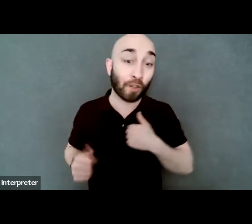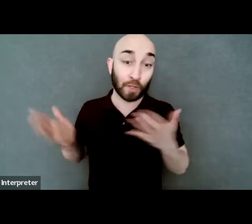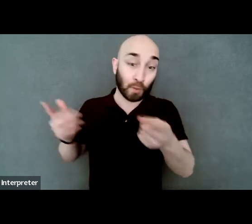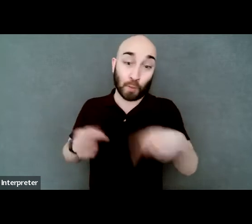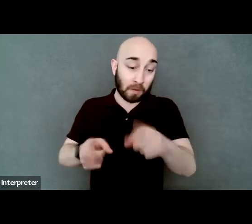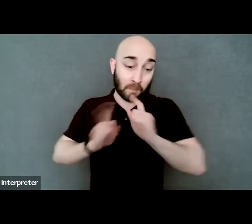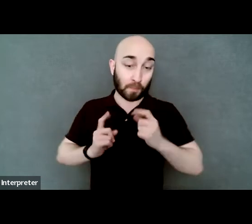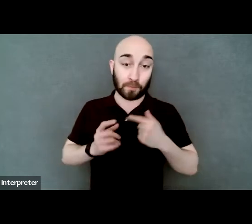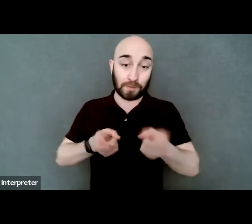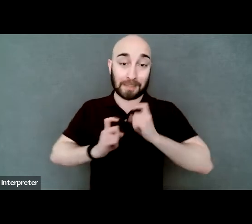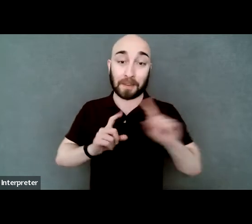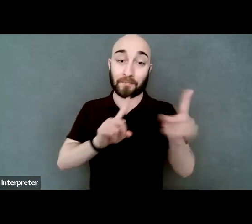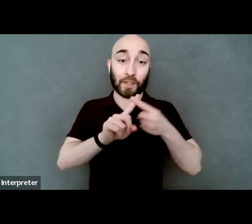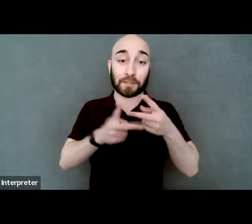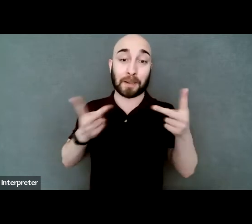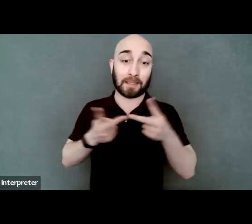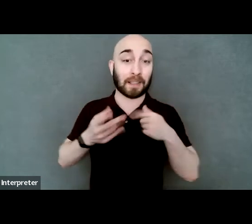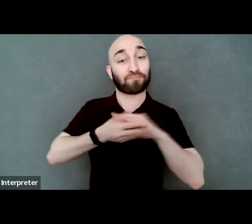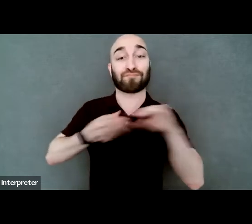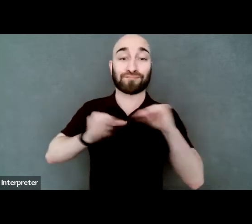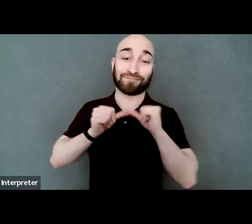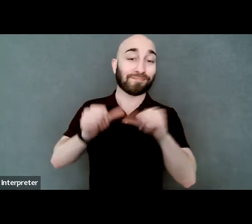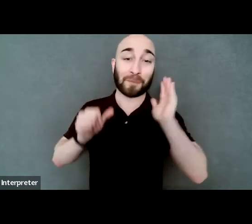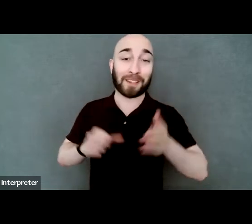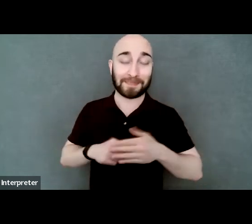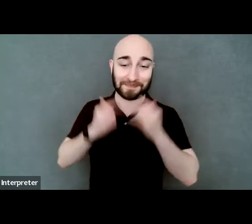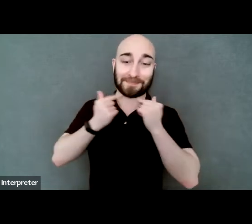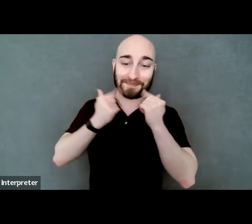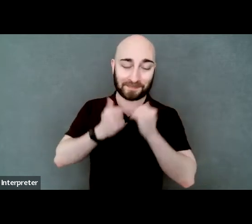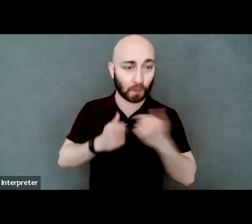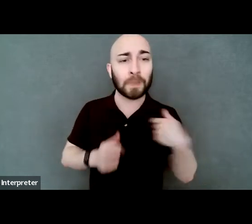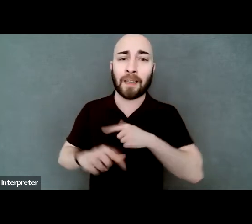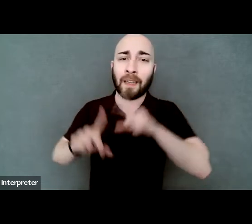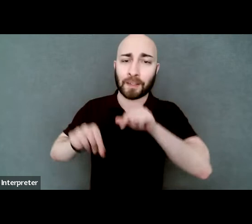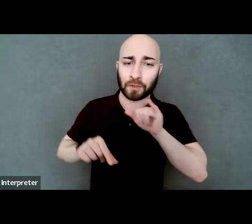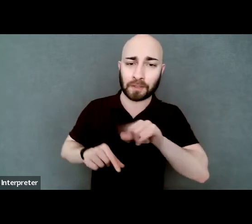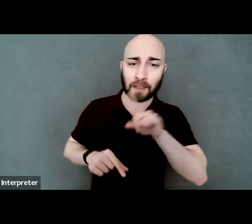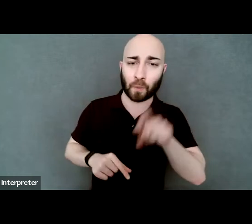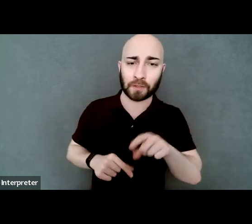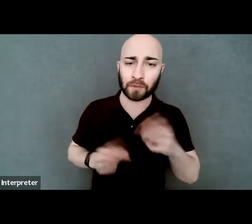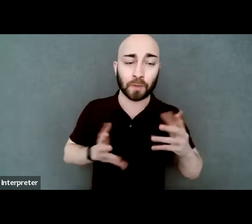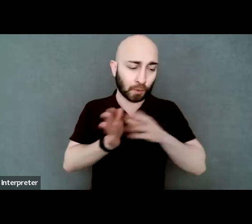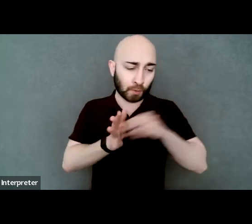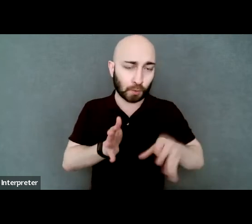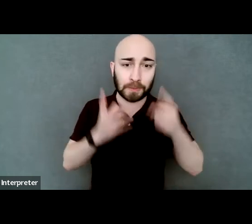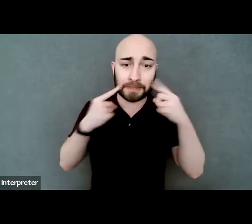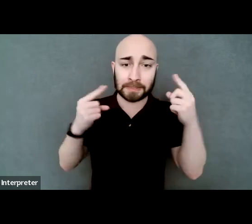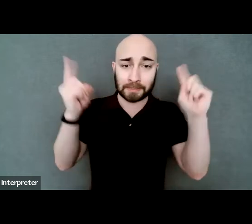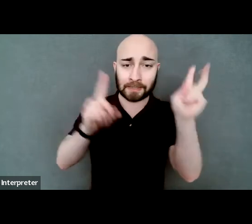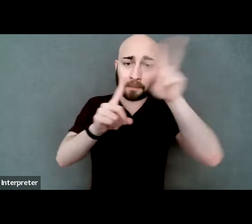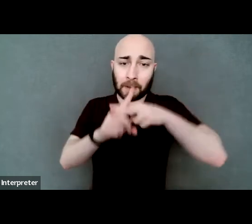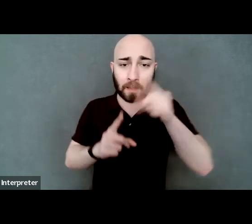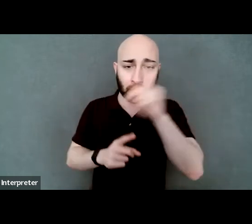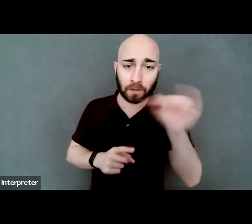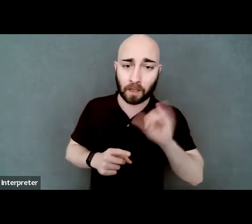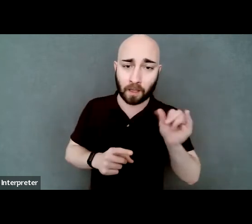first. So we answered that question as far as student success. So we drafted